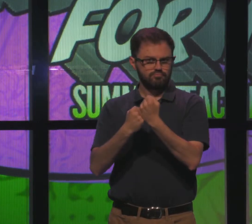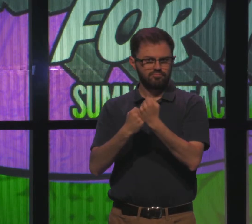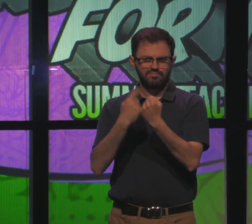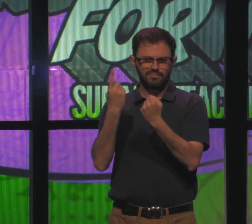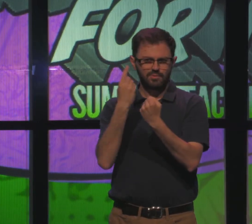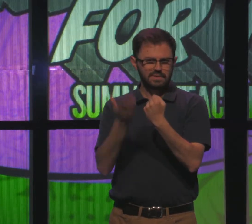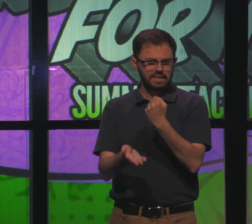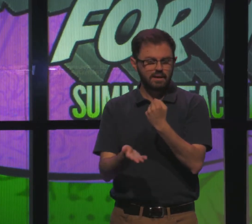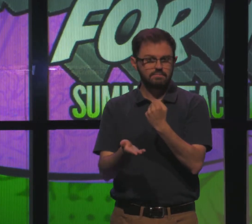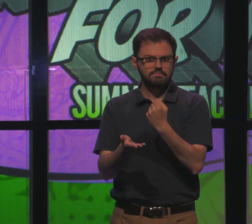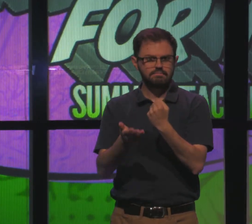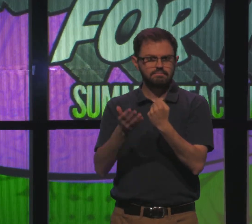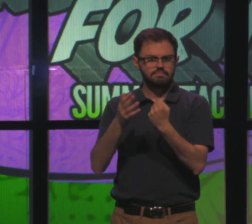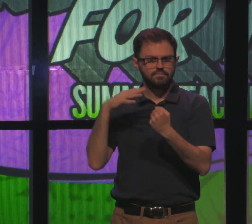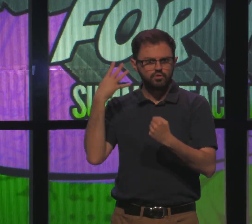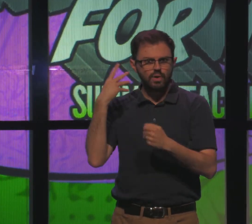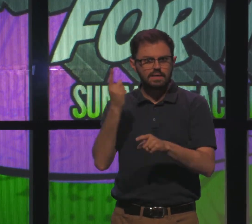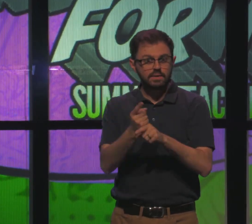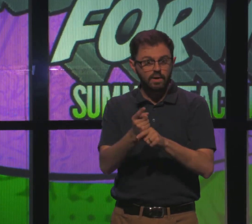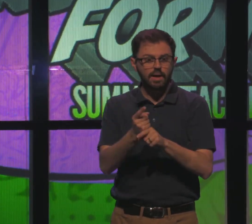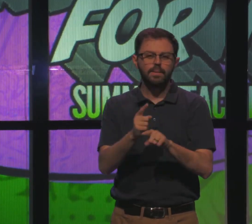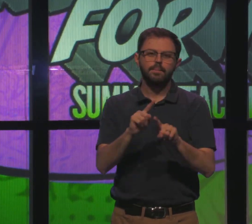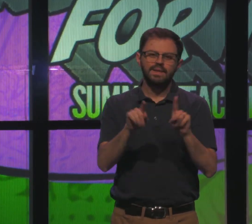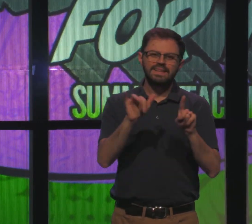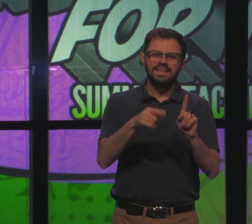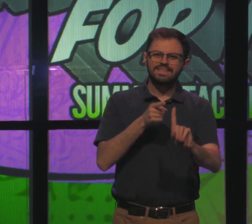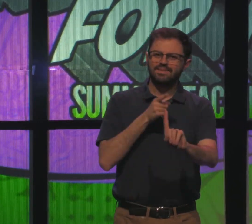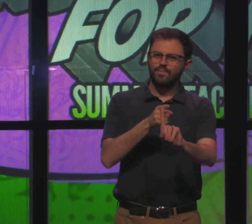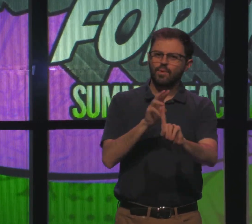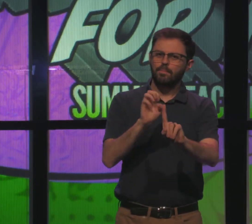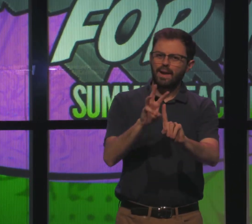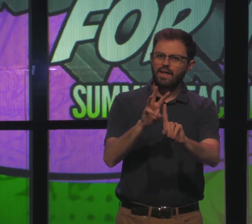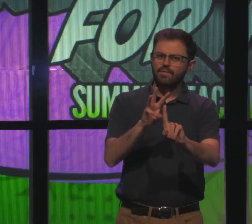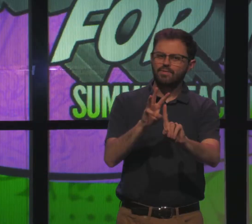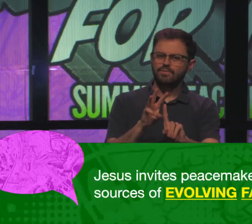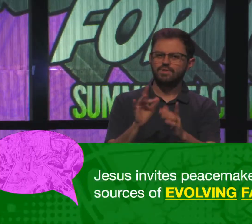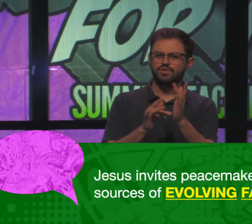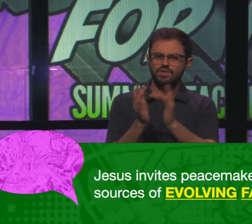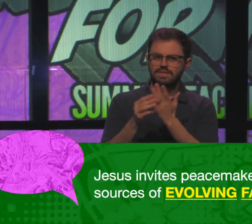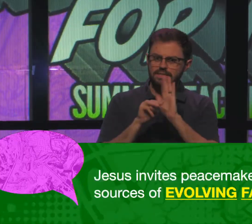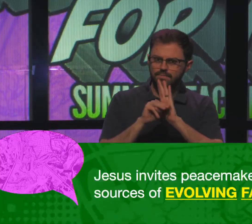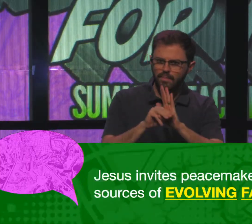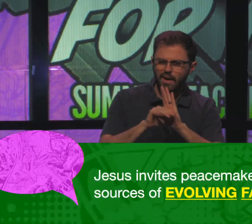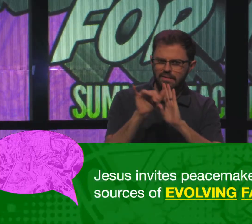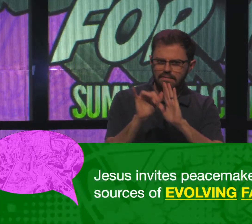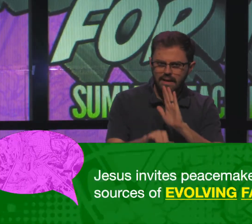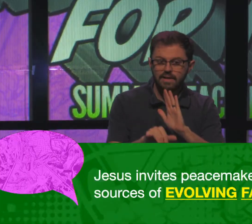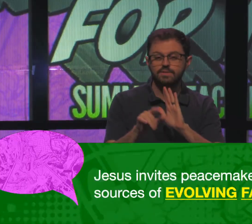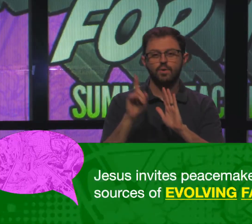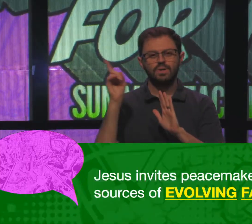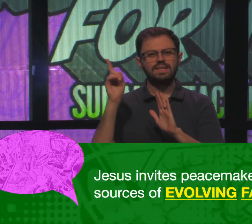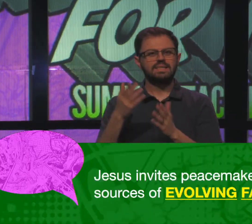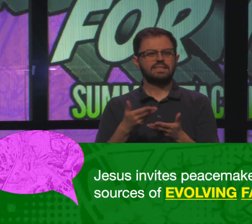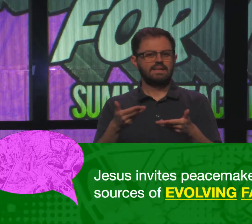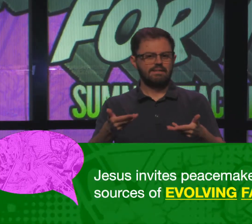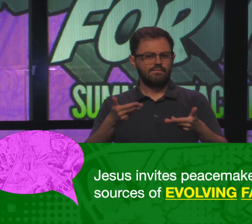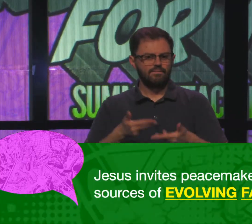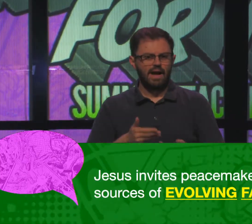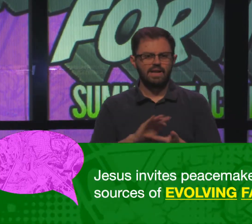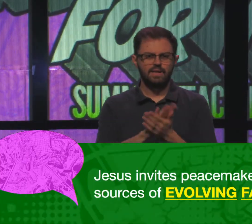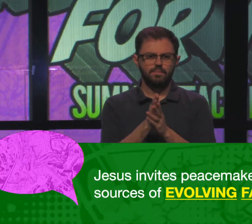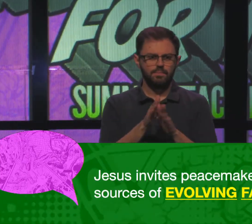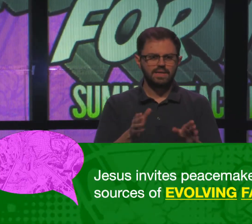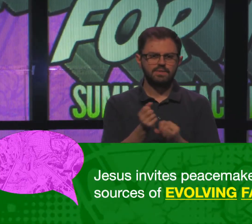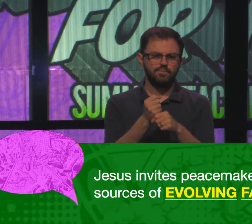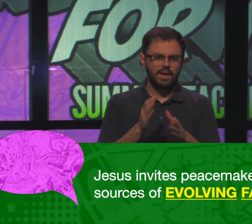That's crazy. But that's what Matthew's saying. That's what Jesus is modeling. And so Jesus invites peacemakers to be this kind of